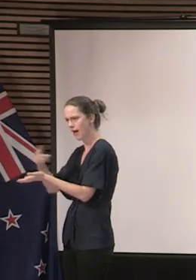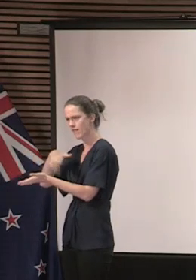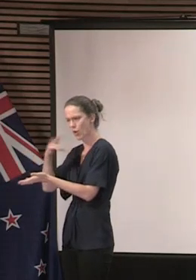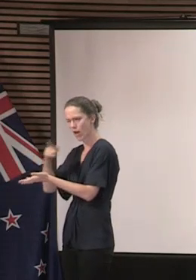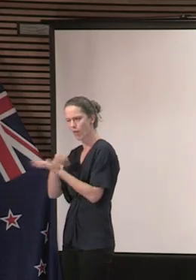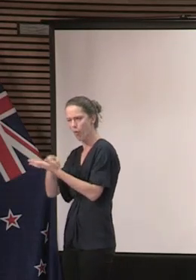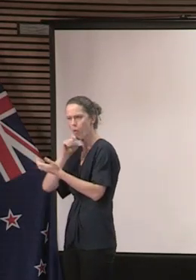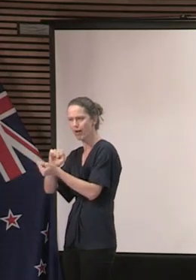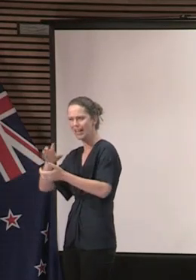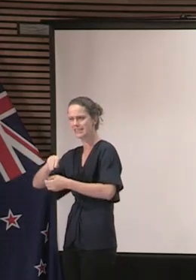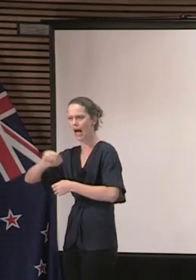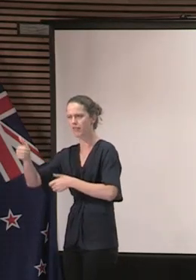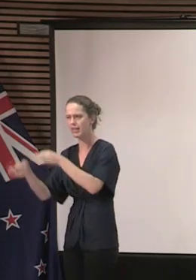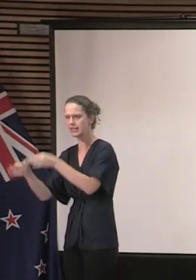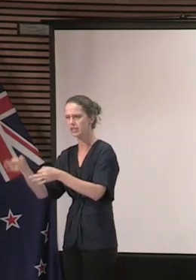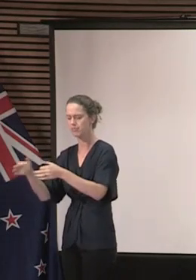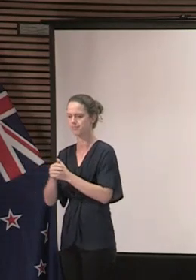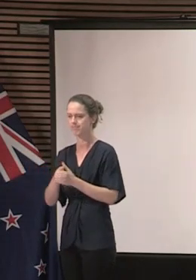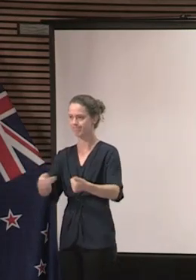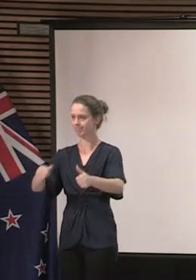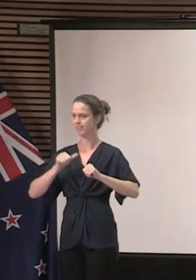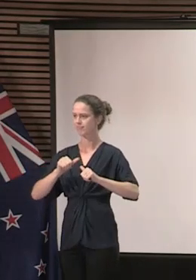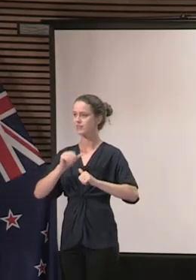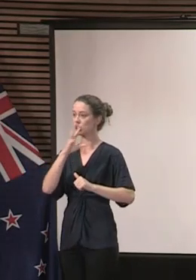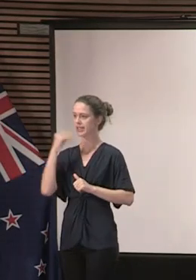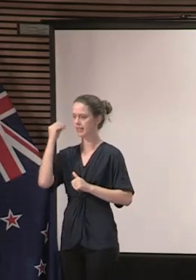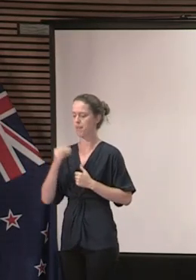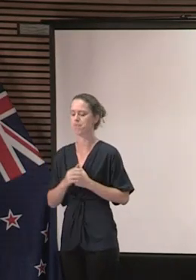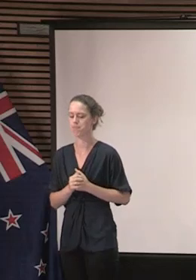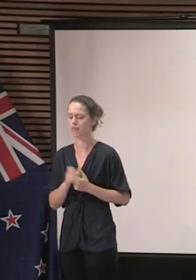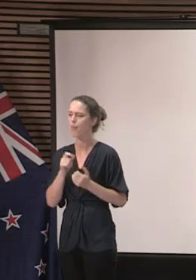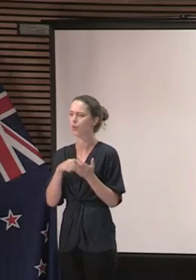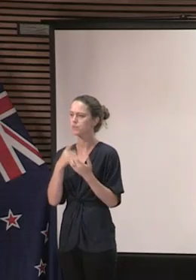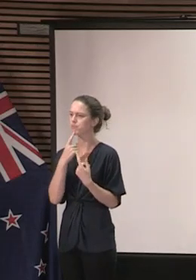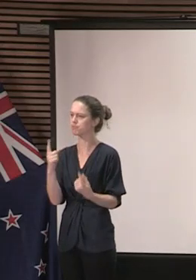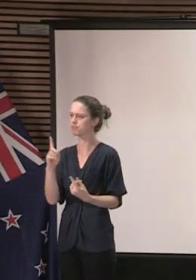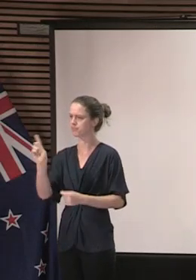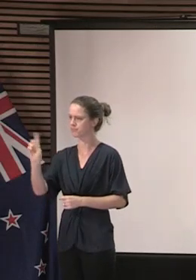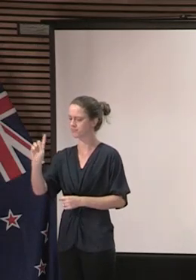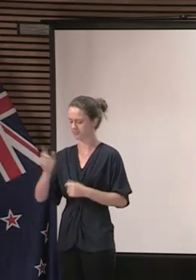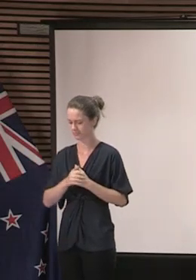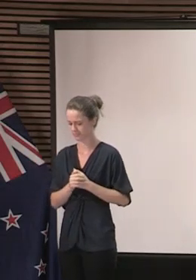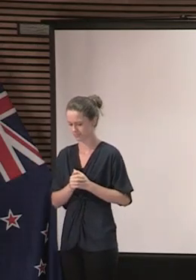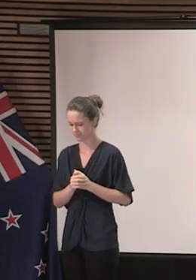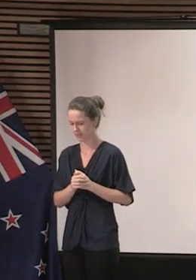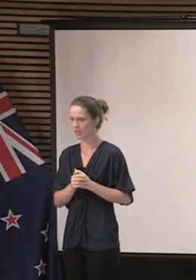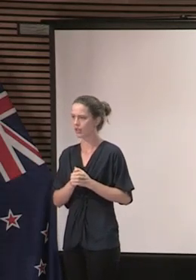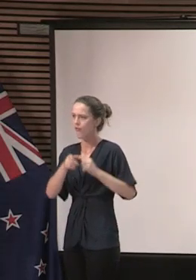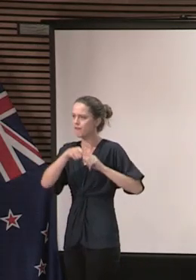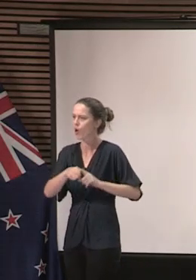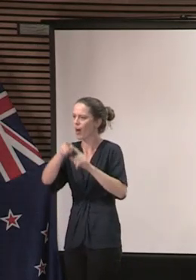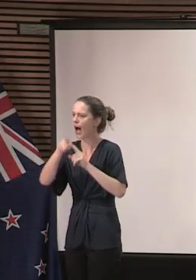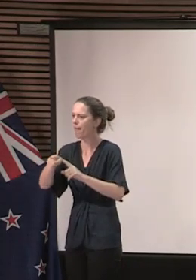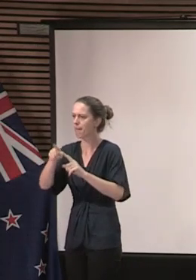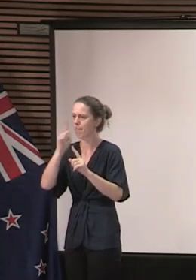it after the Cabinet's decision. I think one thing that's really important to point out is that our success in contact tracing